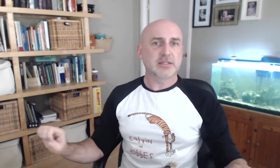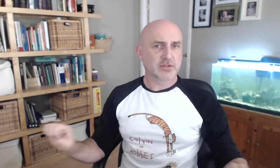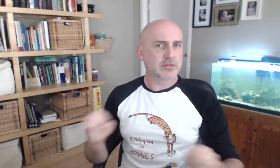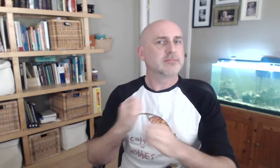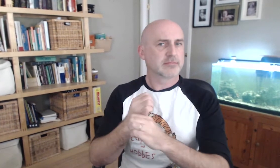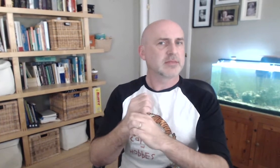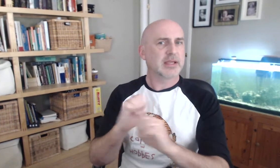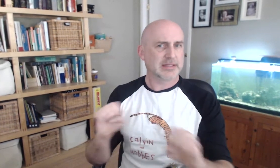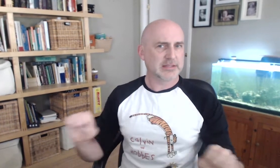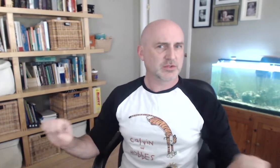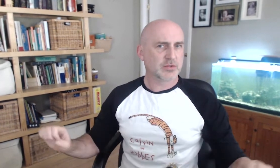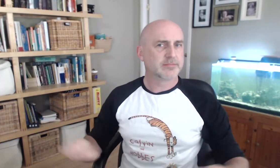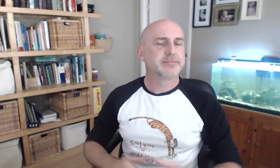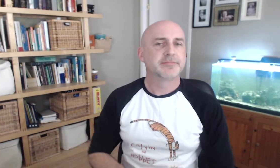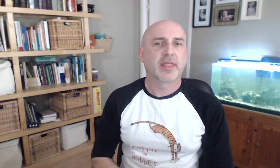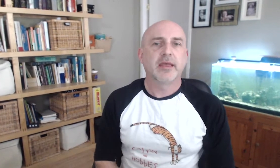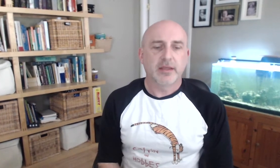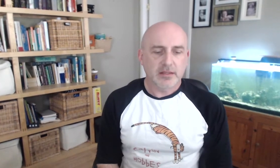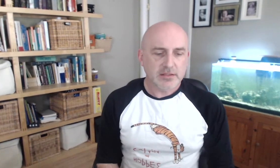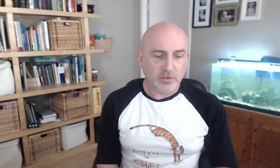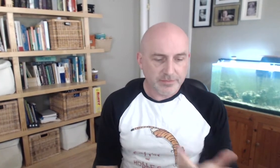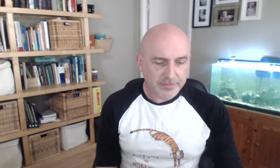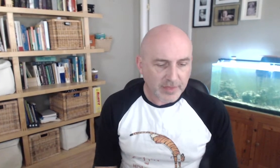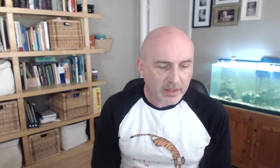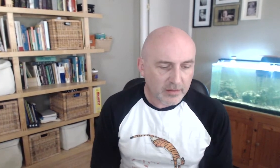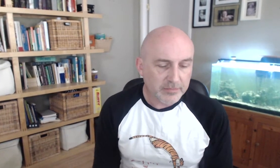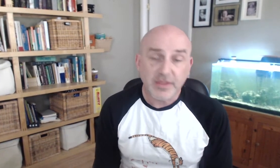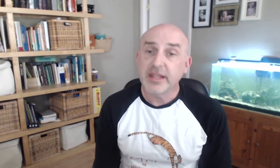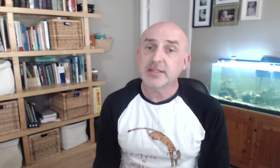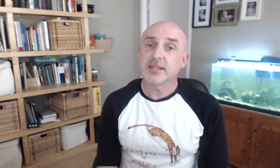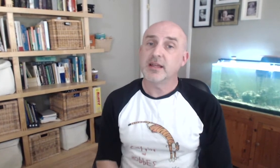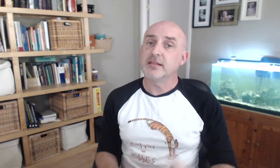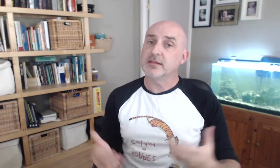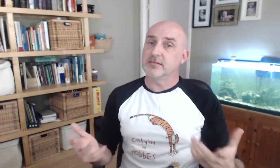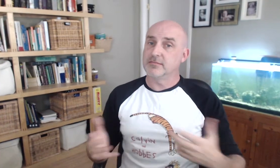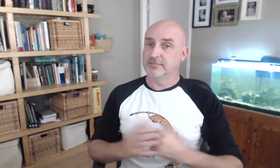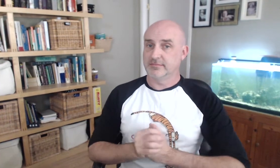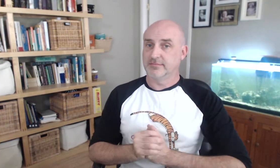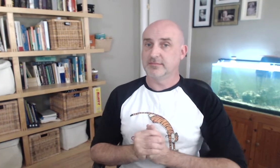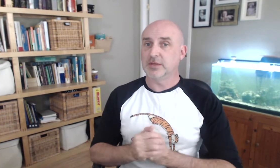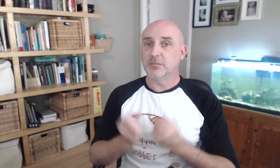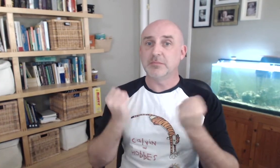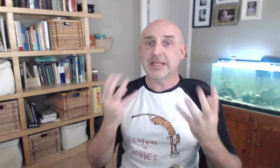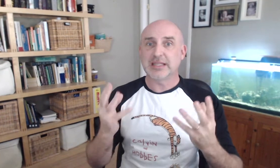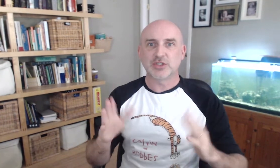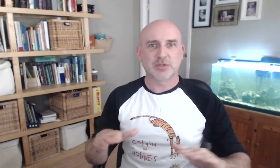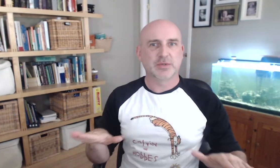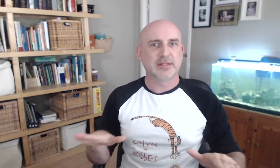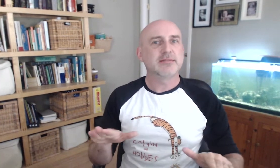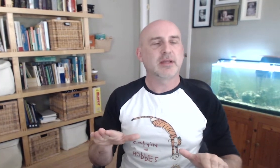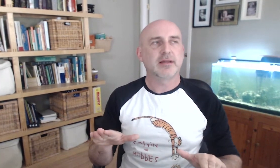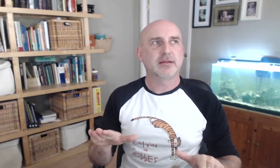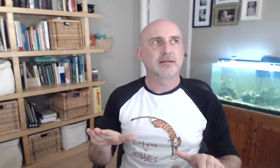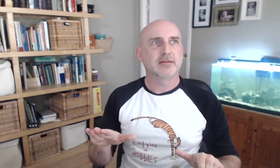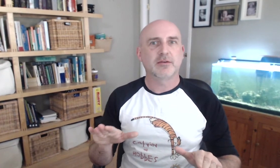Easter, okay, Easter. So the next sign that many children are